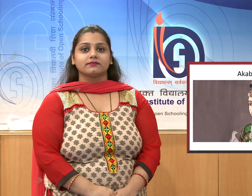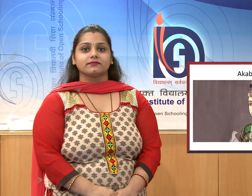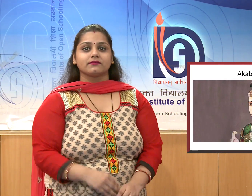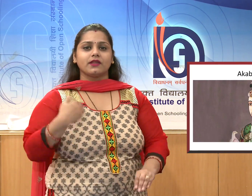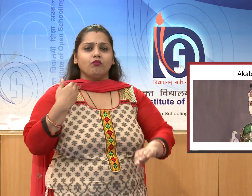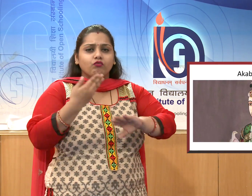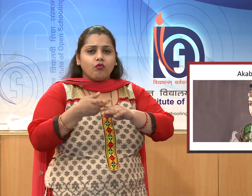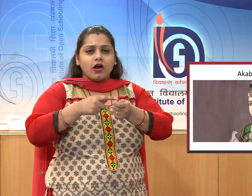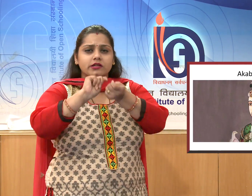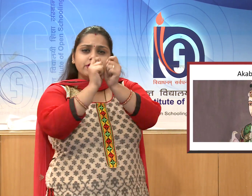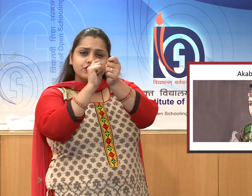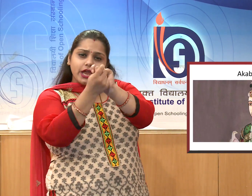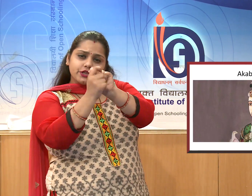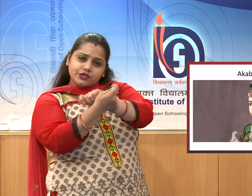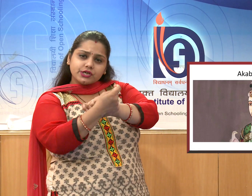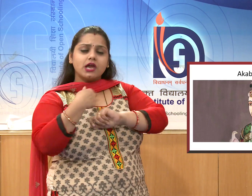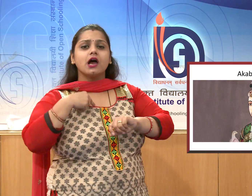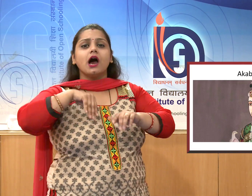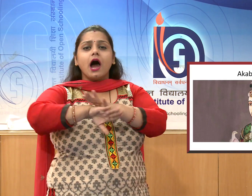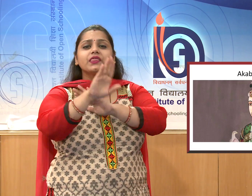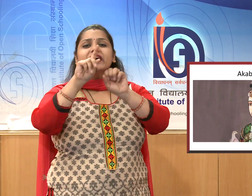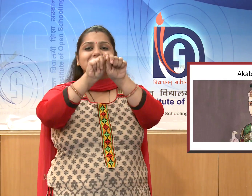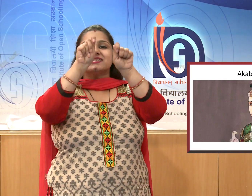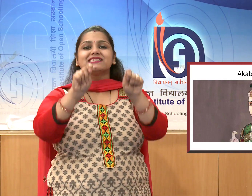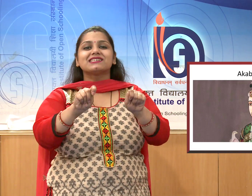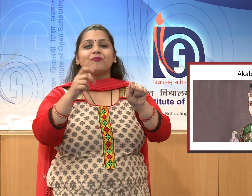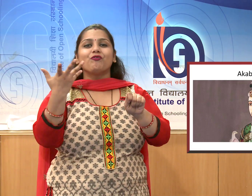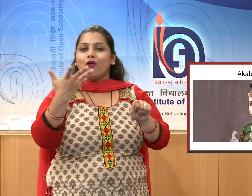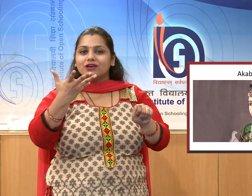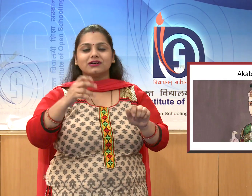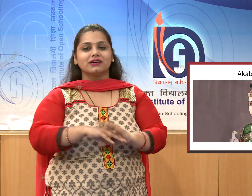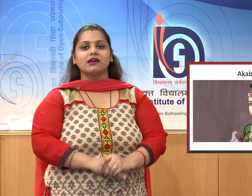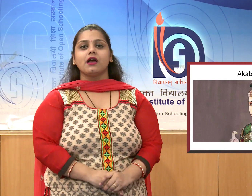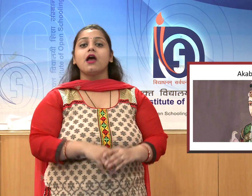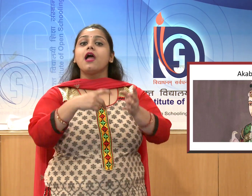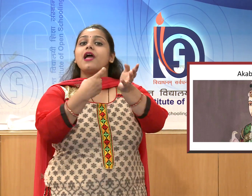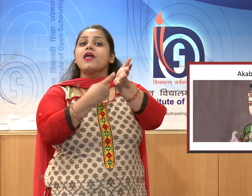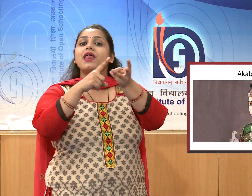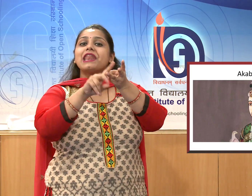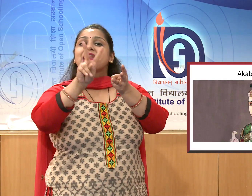Far-reaching changes were made in the system of revenue collection.